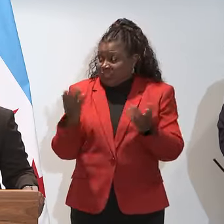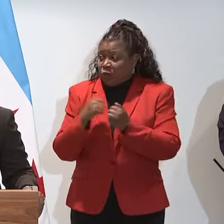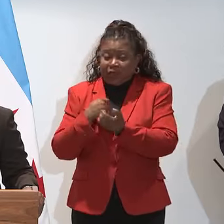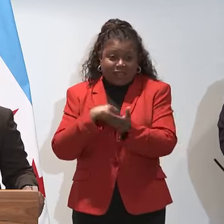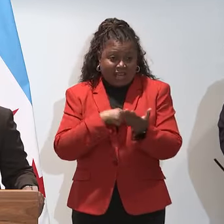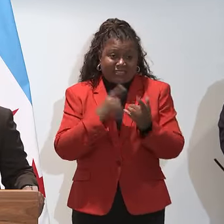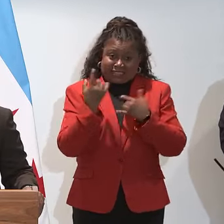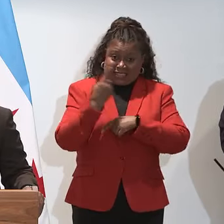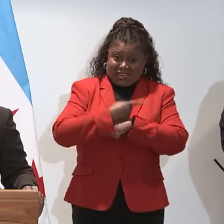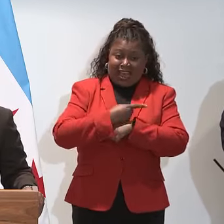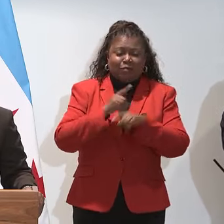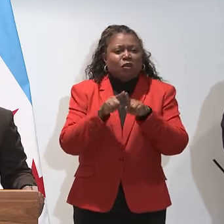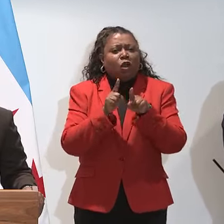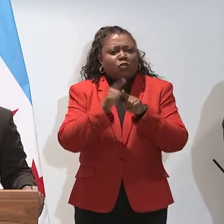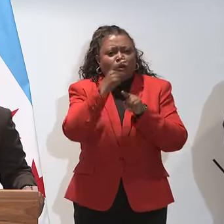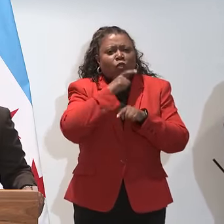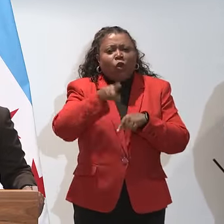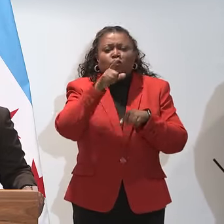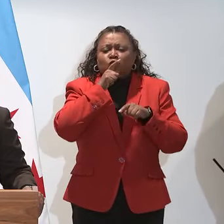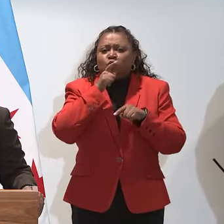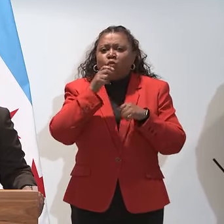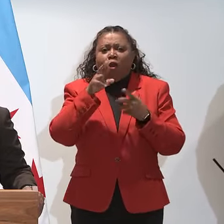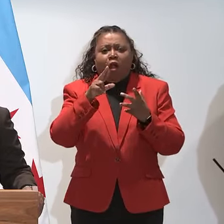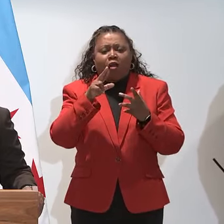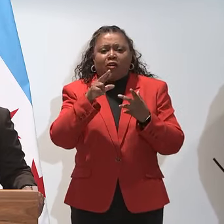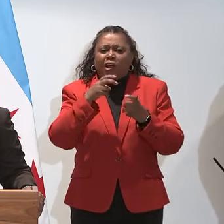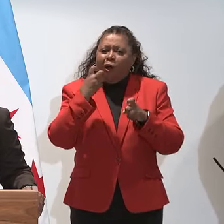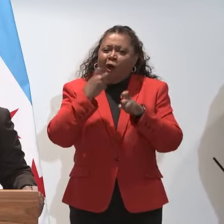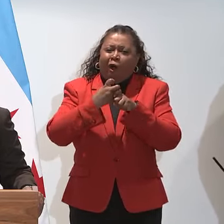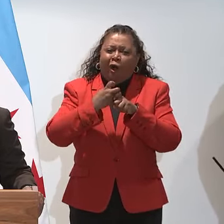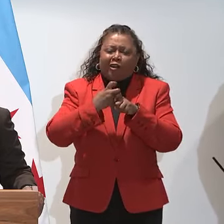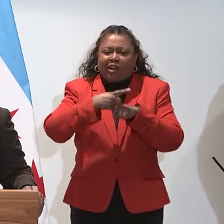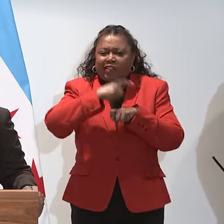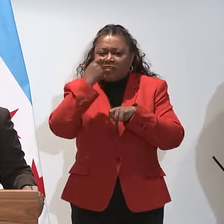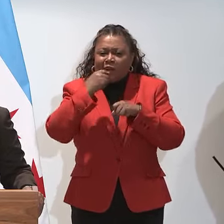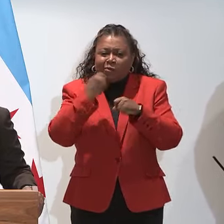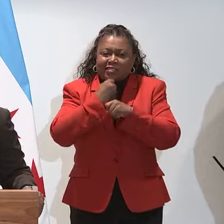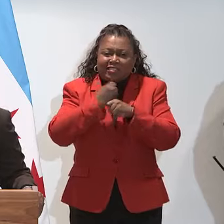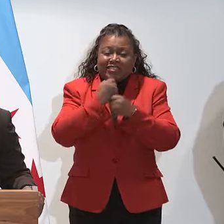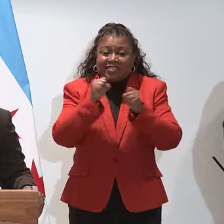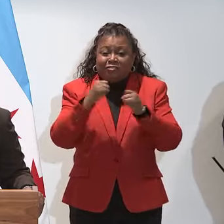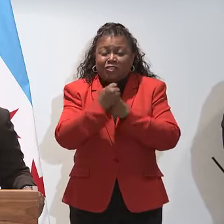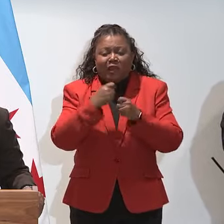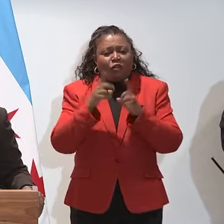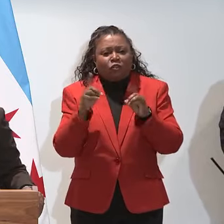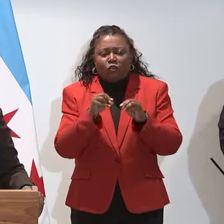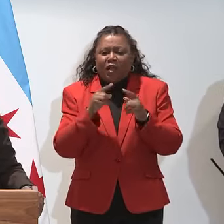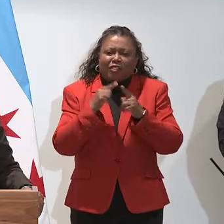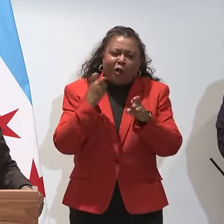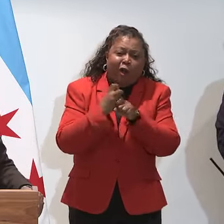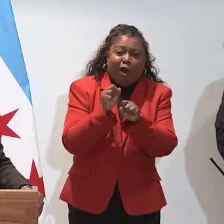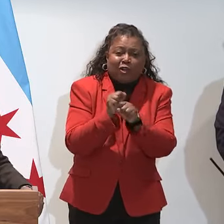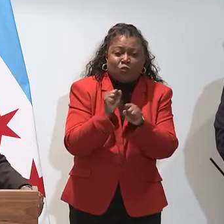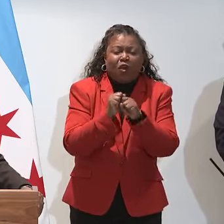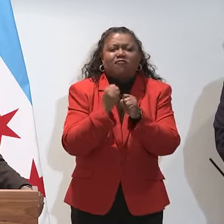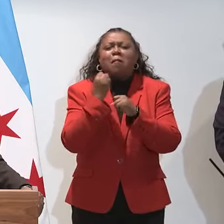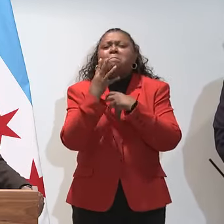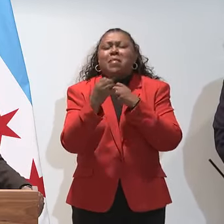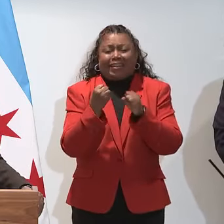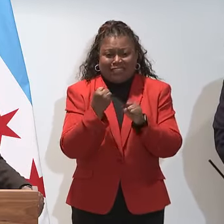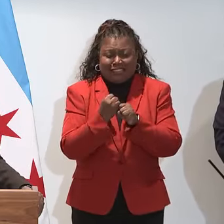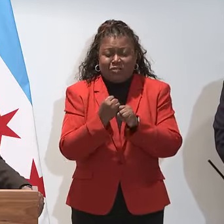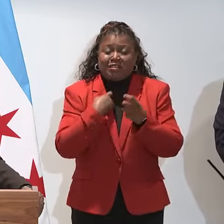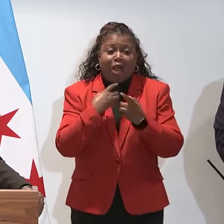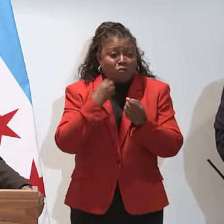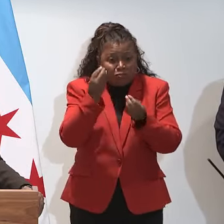with us today, but also those who are part of this summer safety strategy, who have been doing the hard work for years.